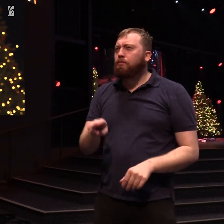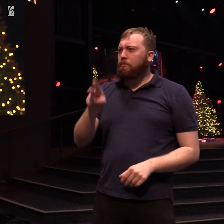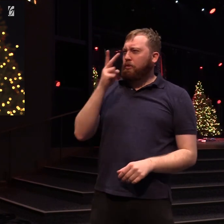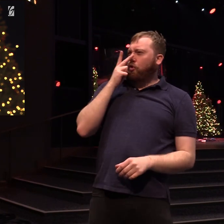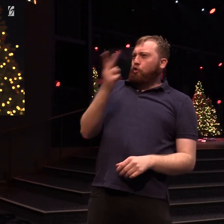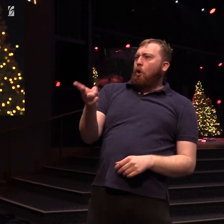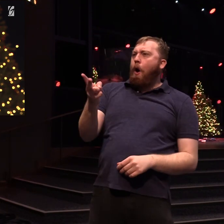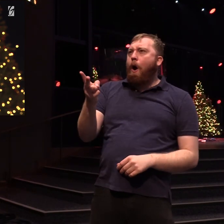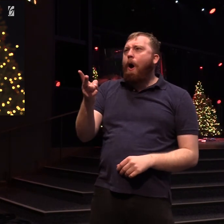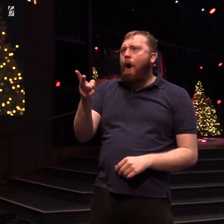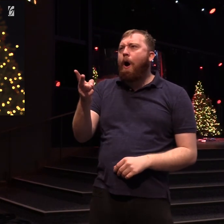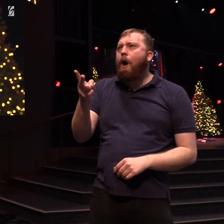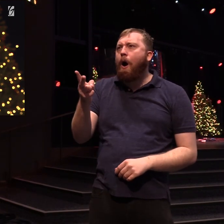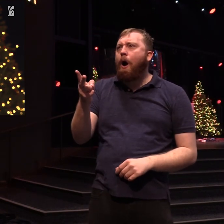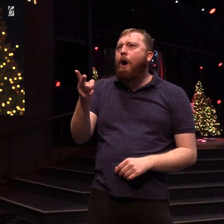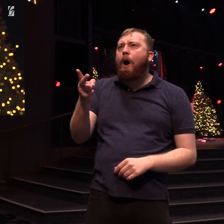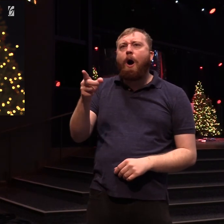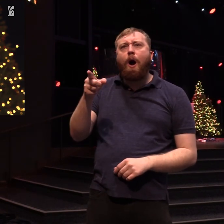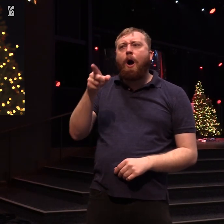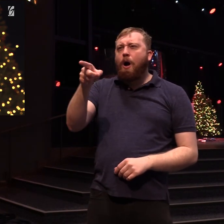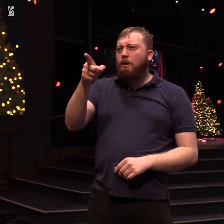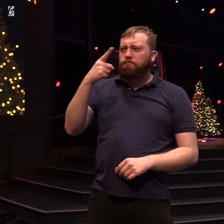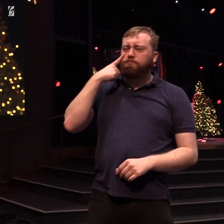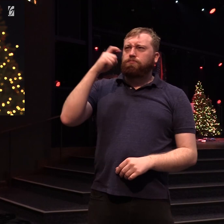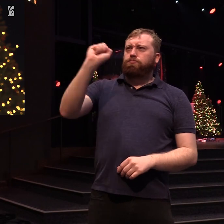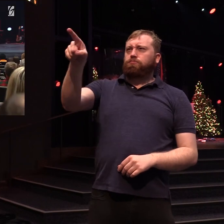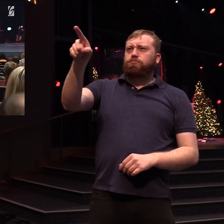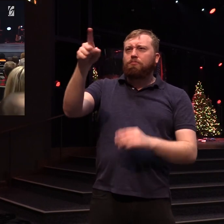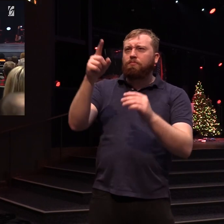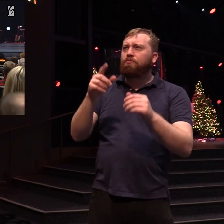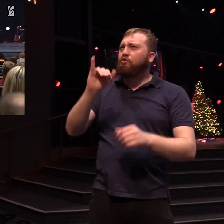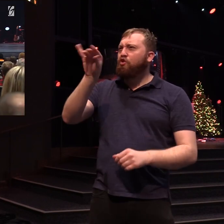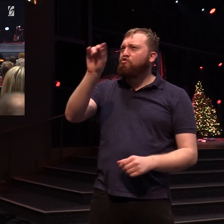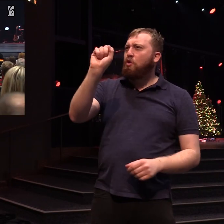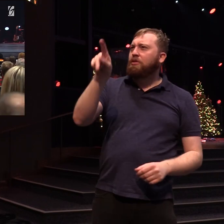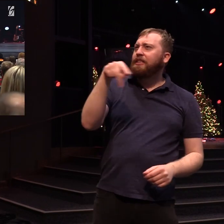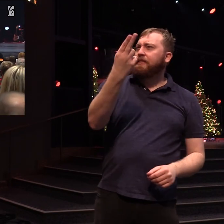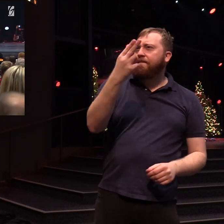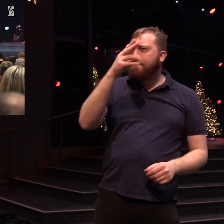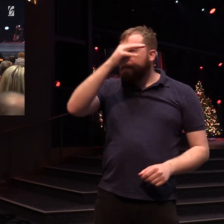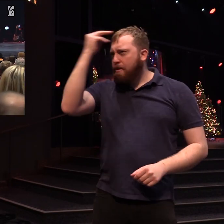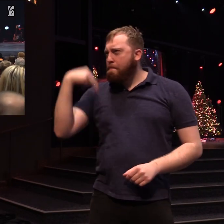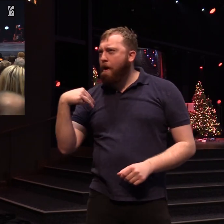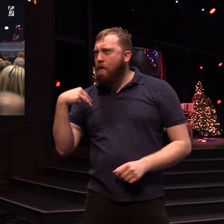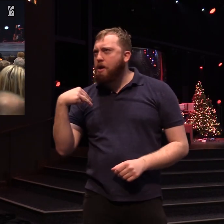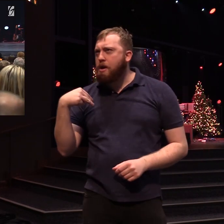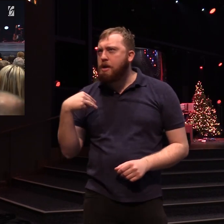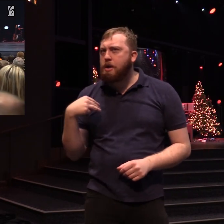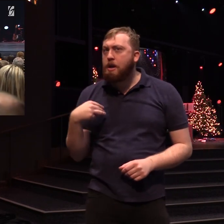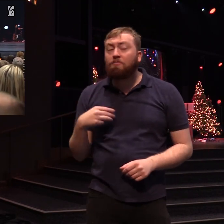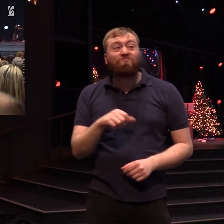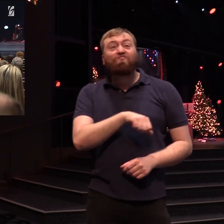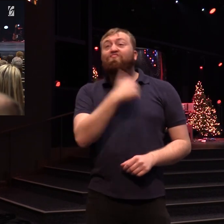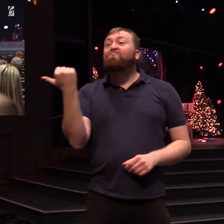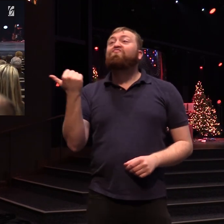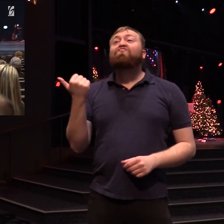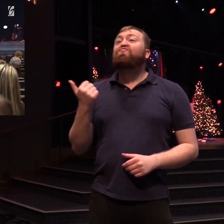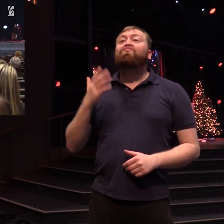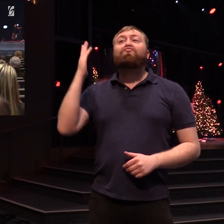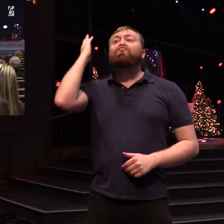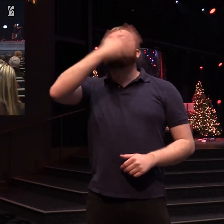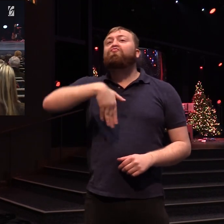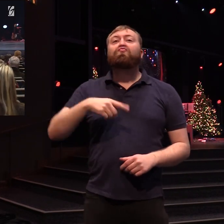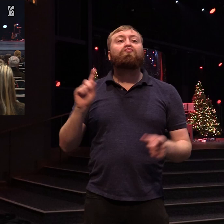Simeon saw them, Joseph and Mary. No one else had reason to notice this young